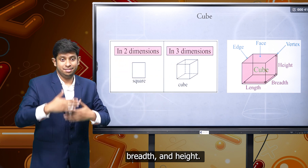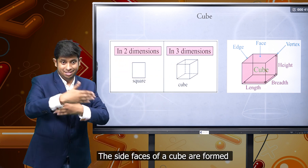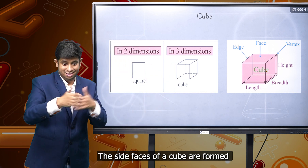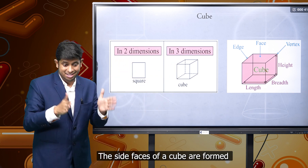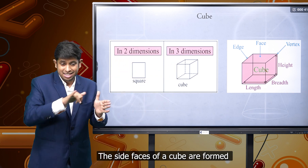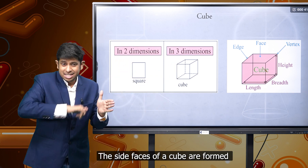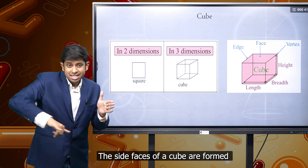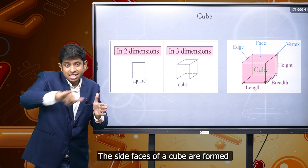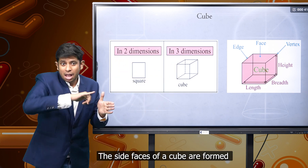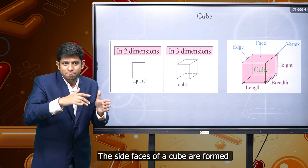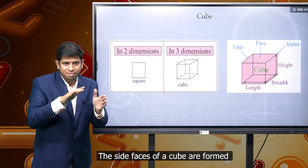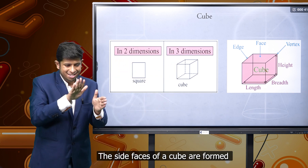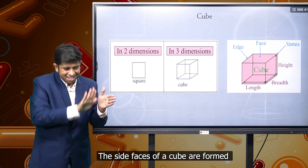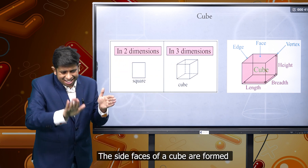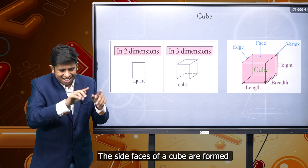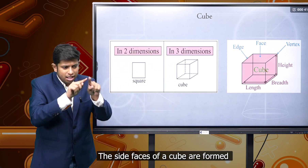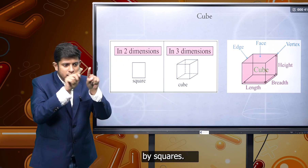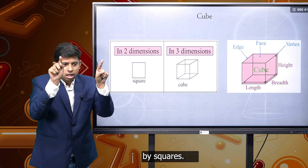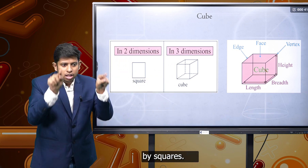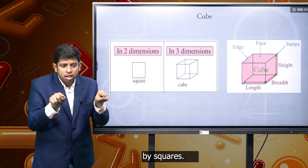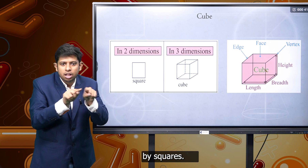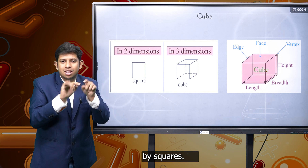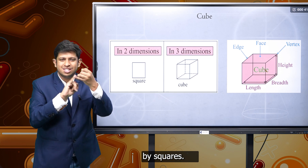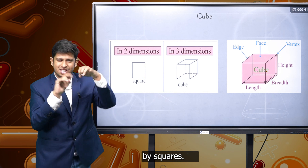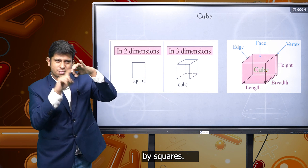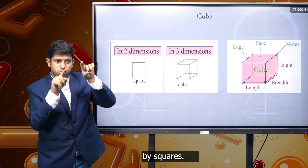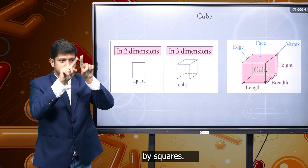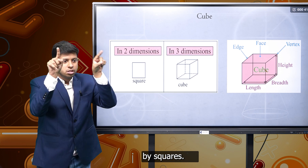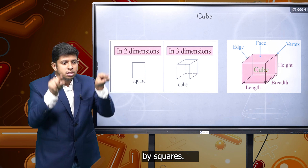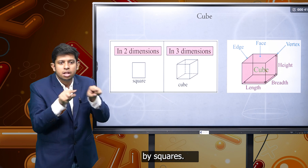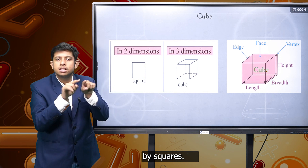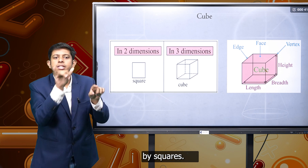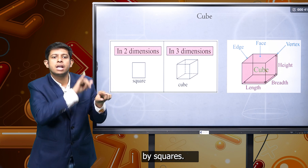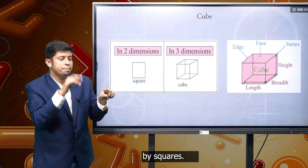The side faces of a cube are formed by squares.